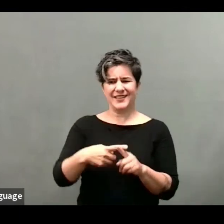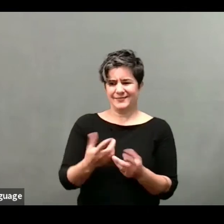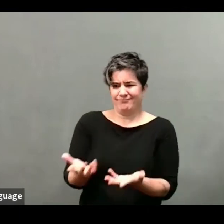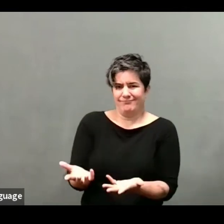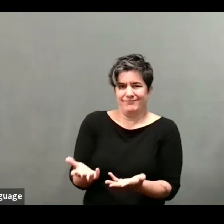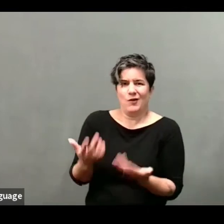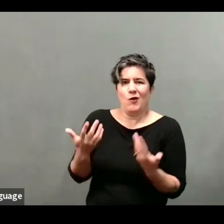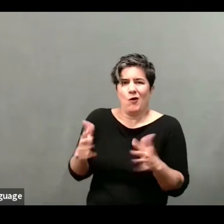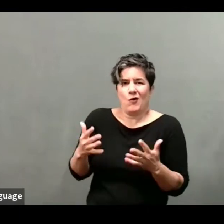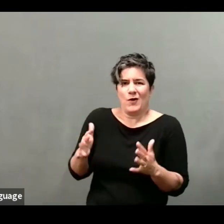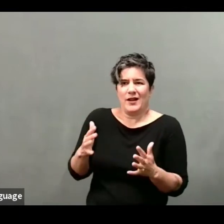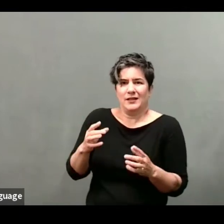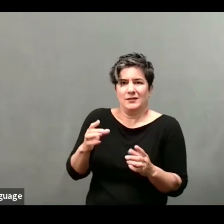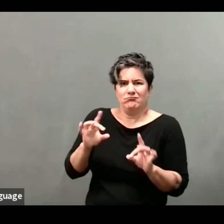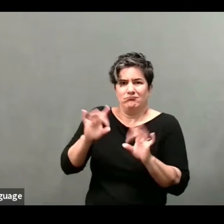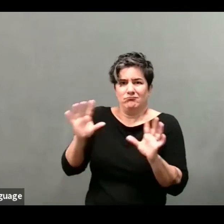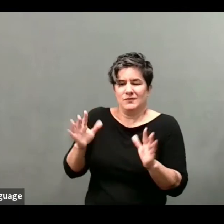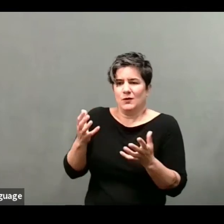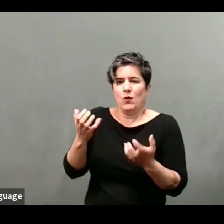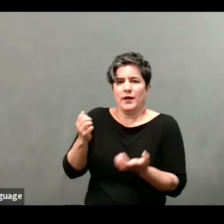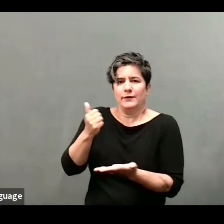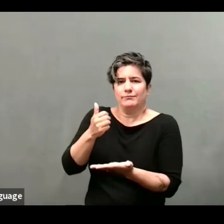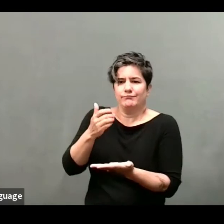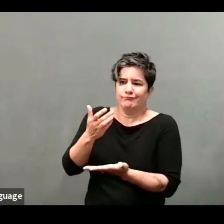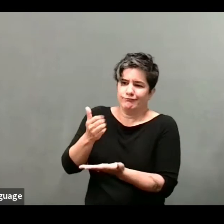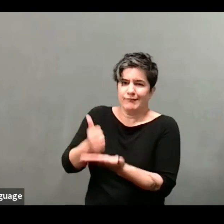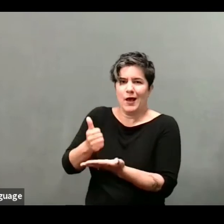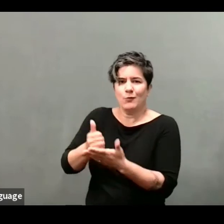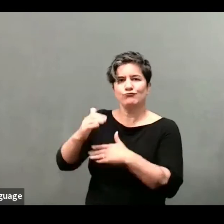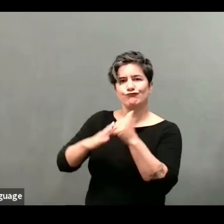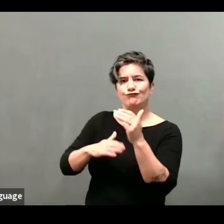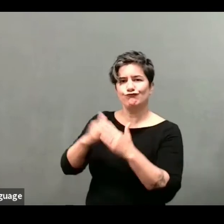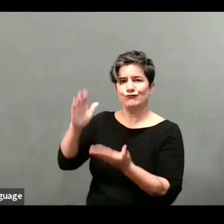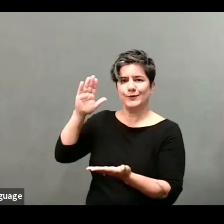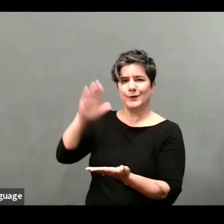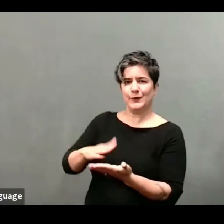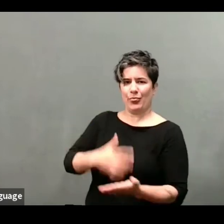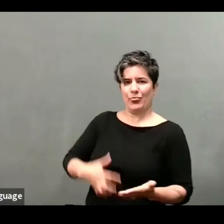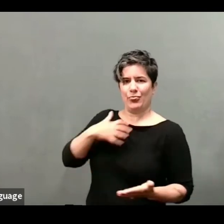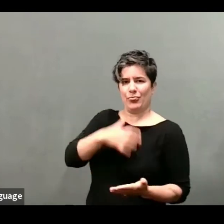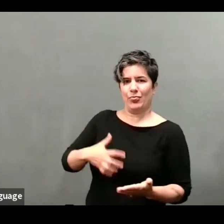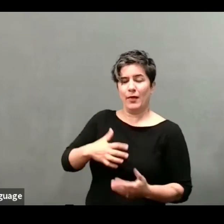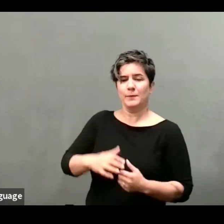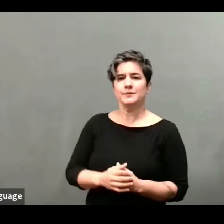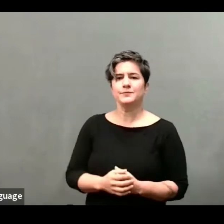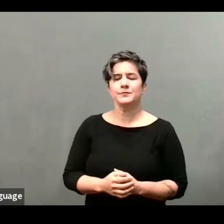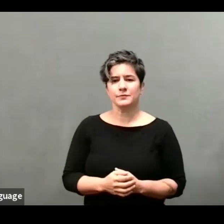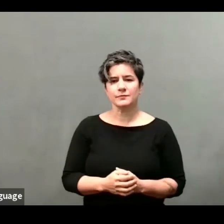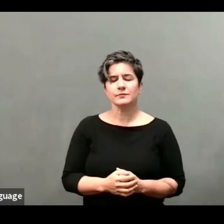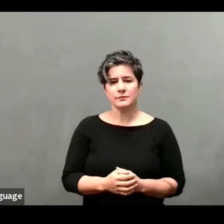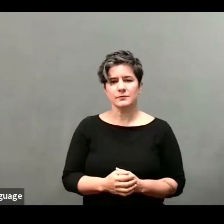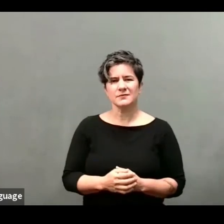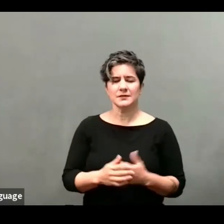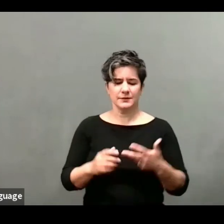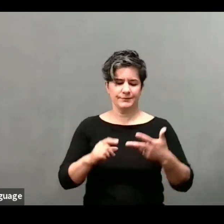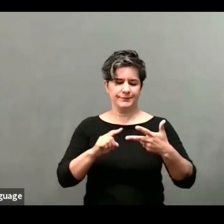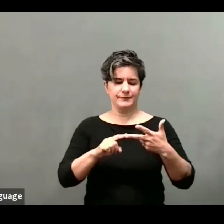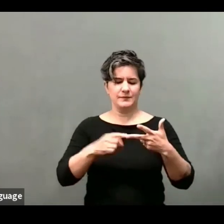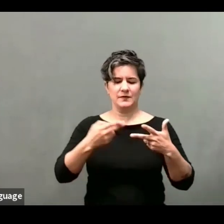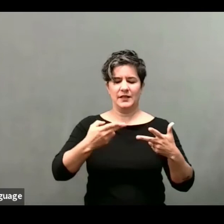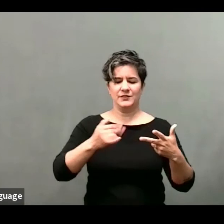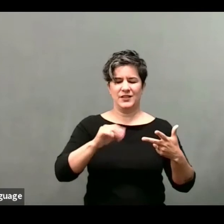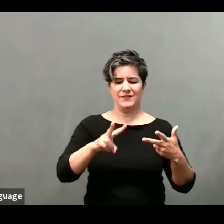more discomfort than they already are. Now, where it can get a little bit more complicated is with